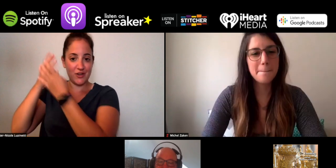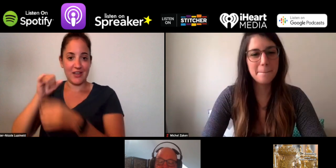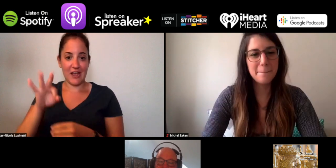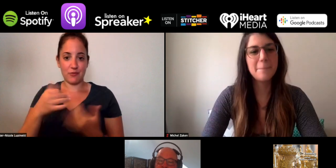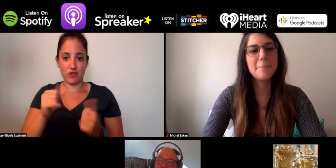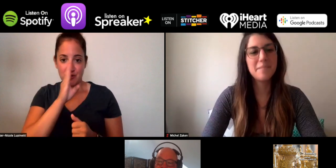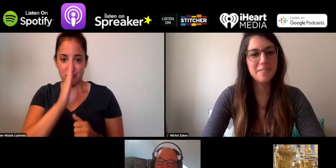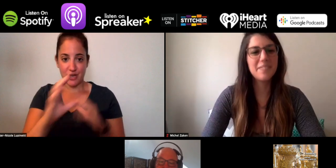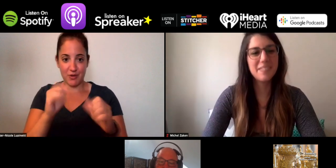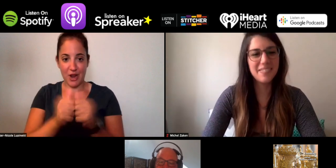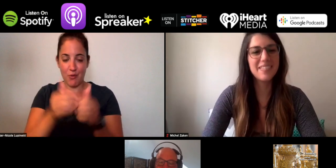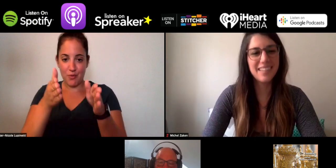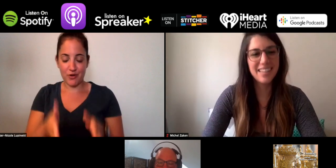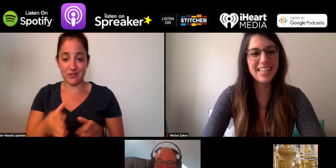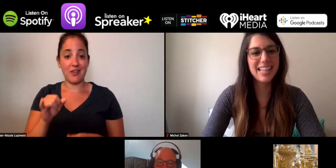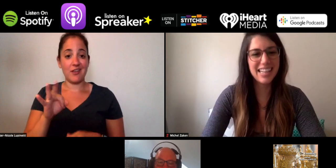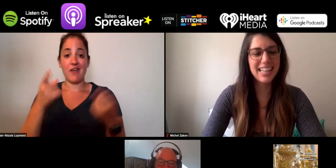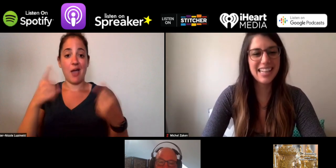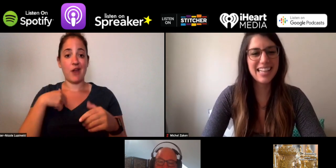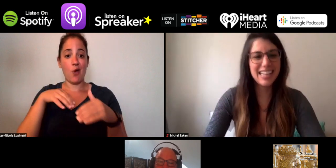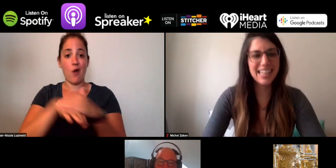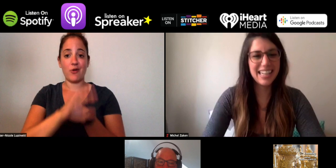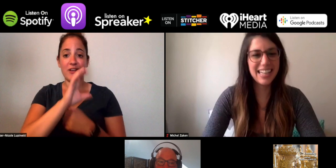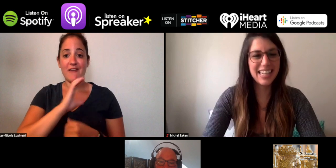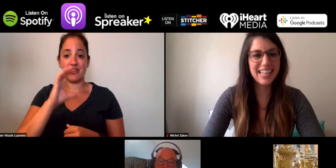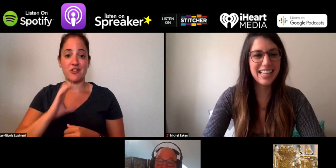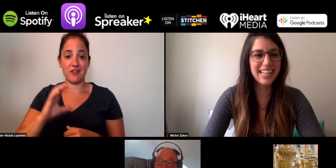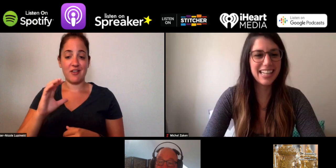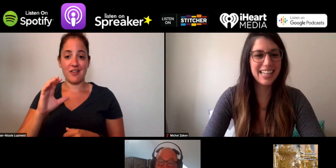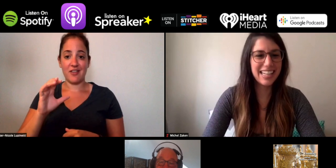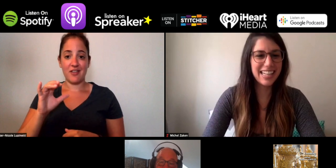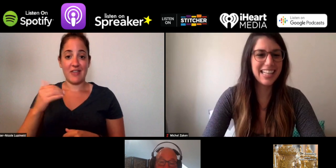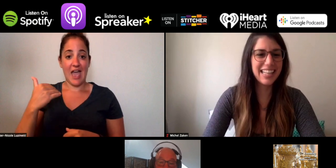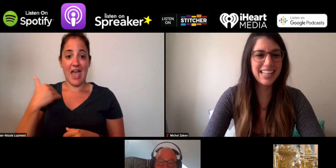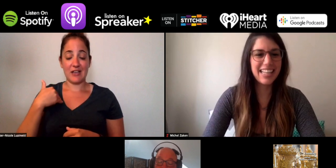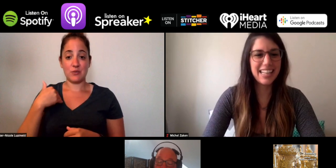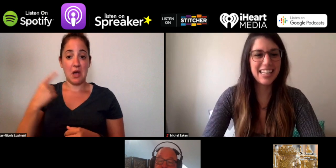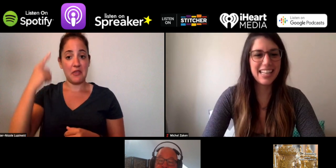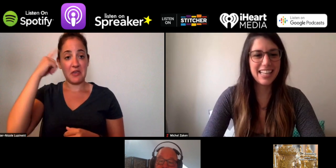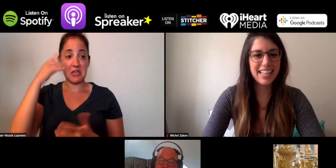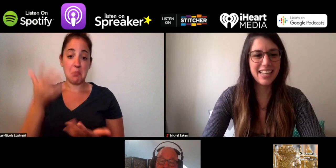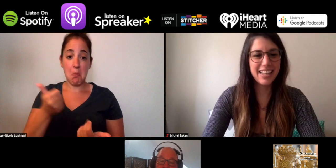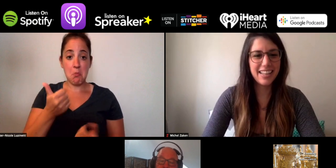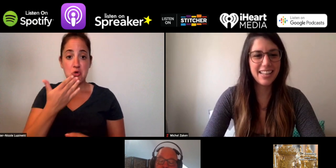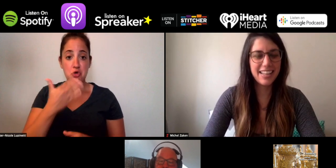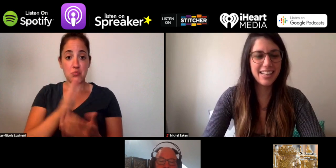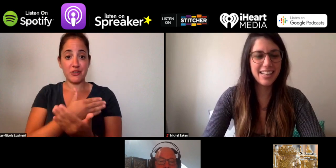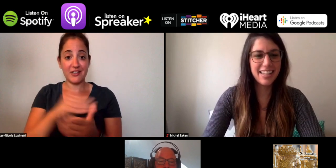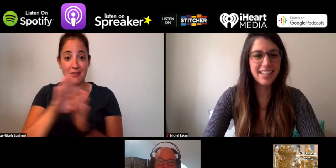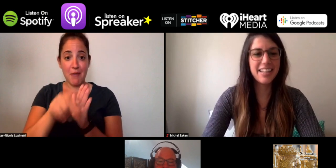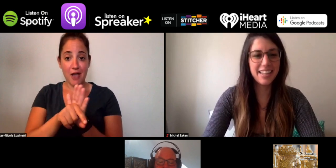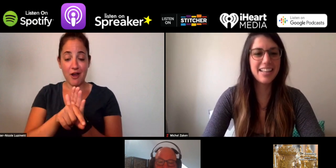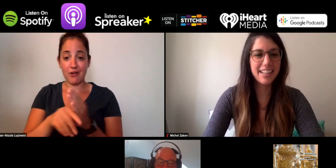talk to somebody. If I walk into a cafe that's playing what I think is kind of cool music in the background,